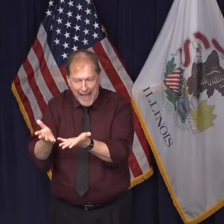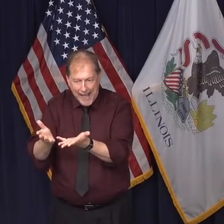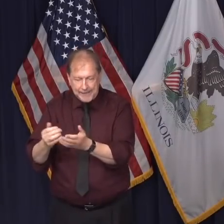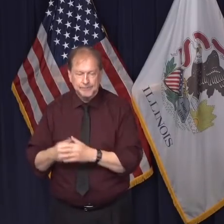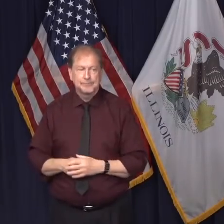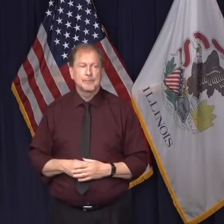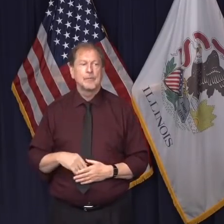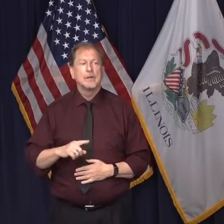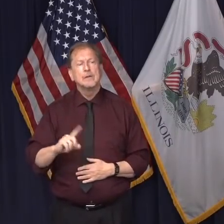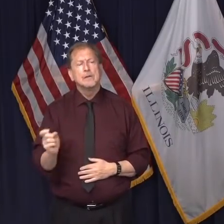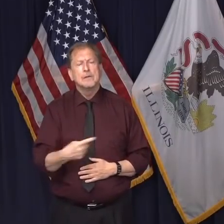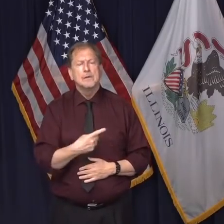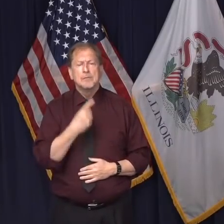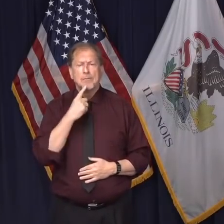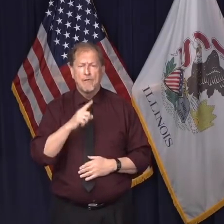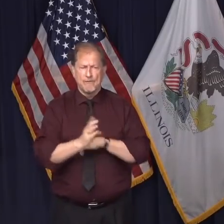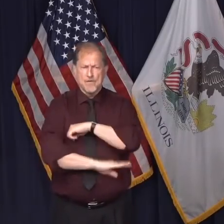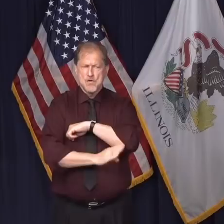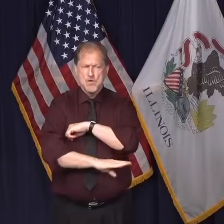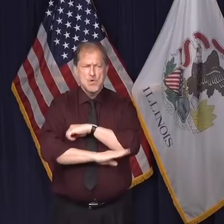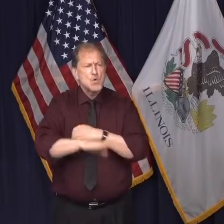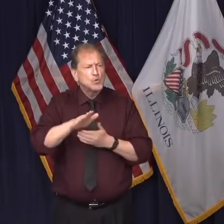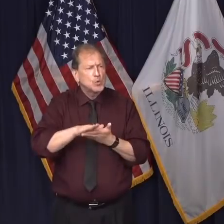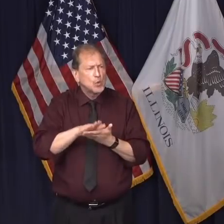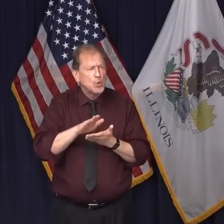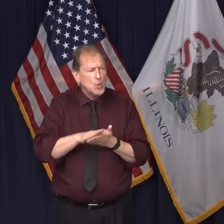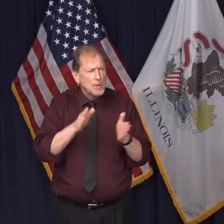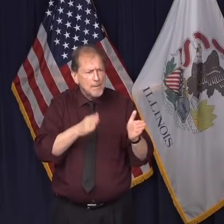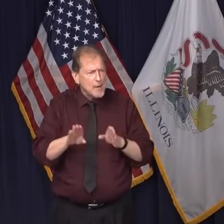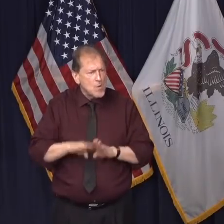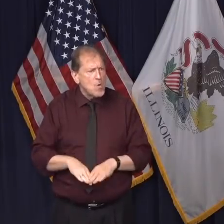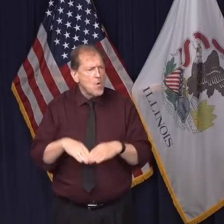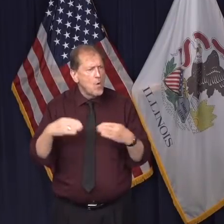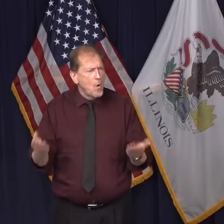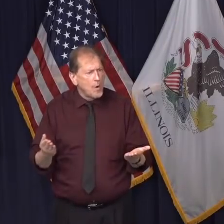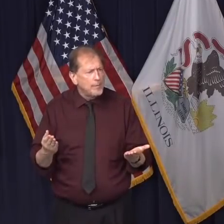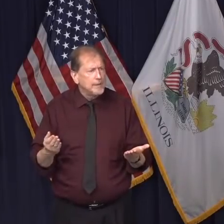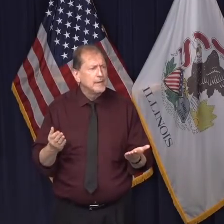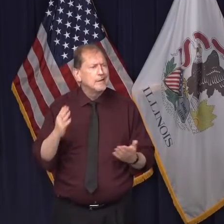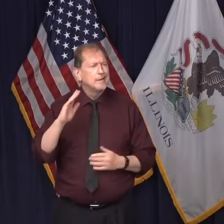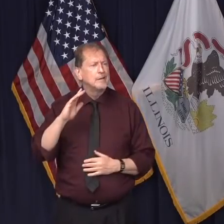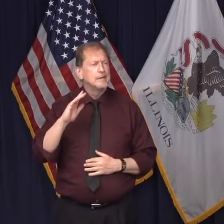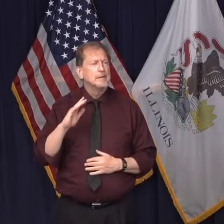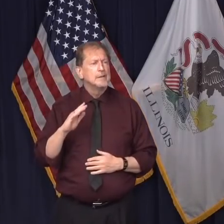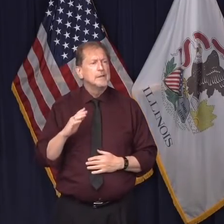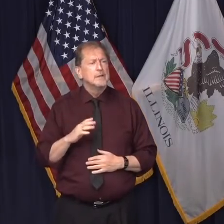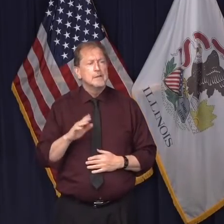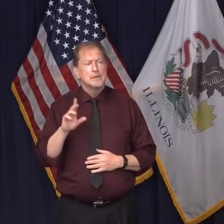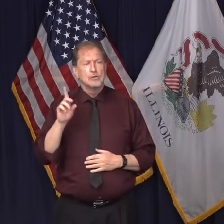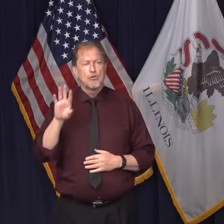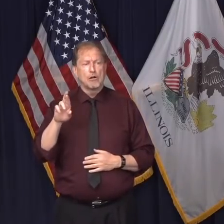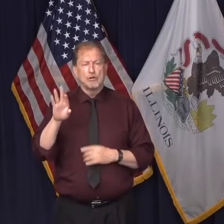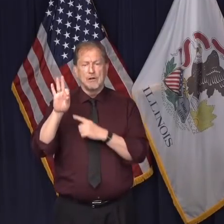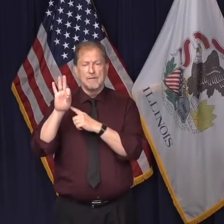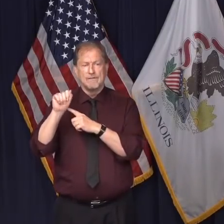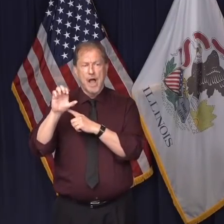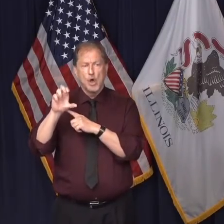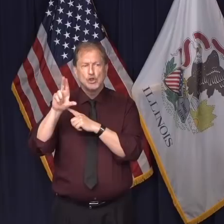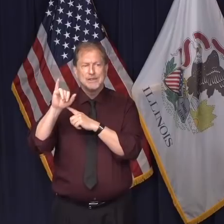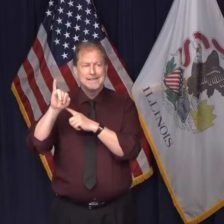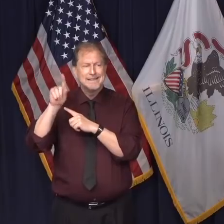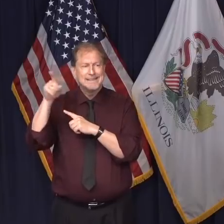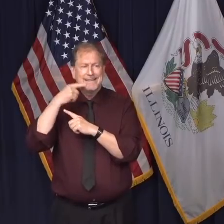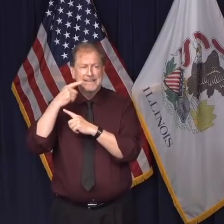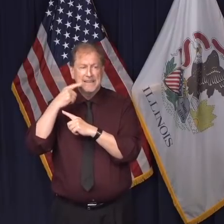fall. Elizabeth Matthews and Greg Bishop both asking. Matthews saying, Dr. Fauci said he's unsure if schools will be in session this